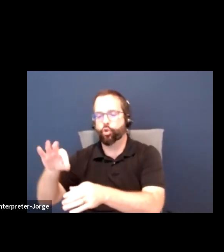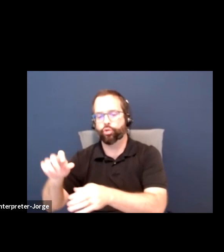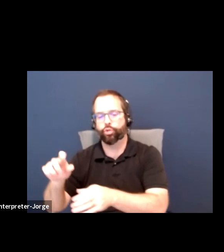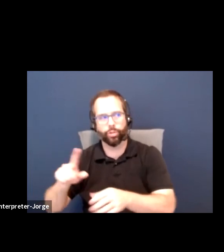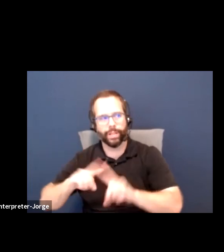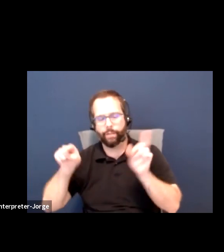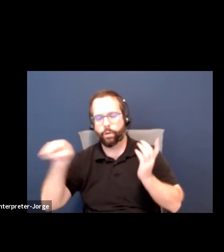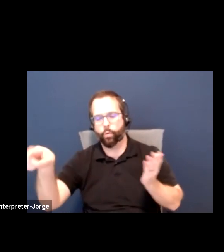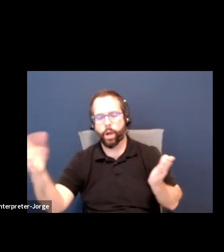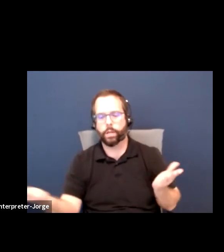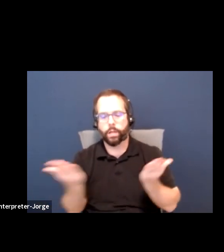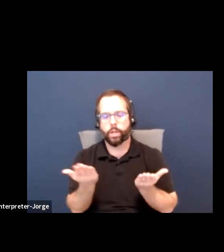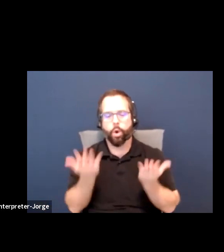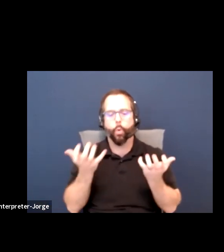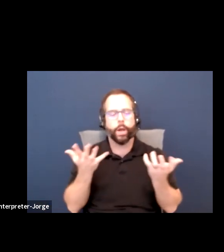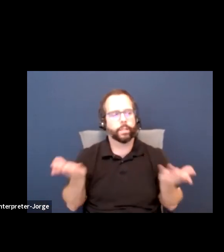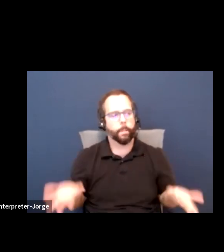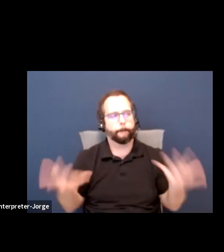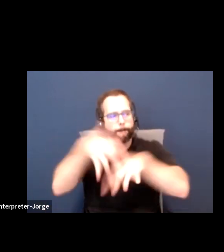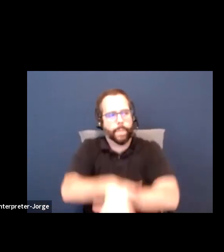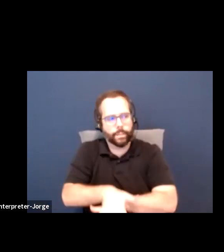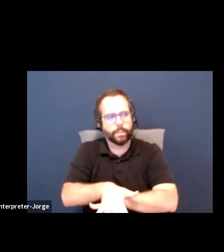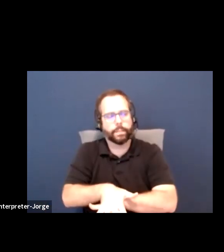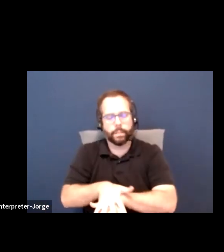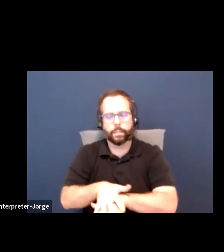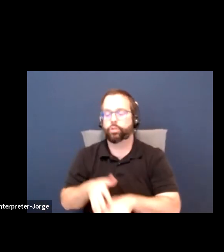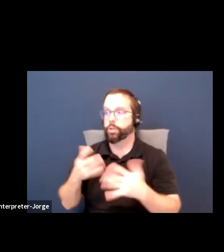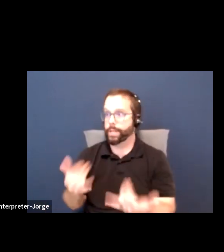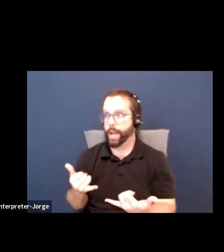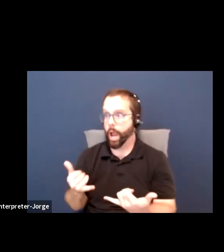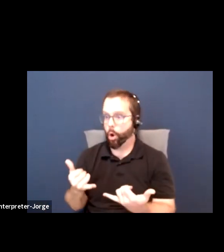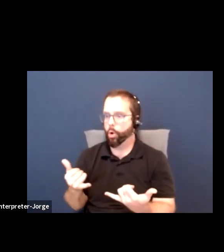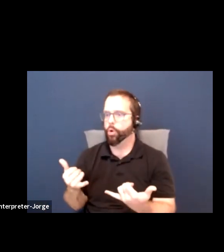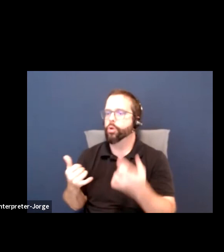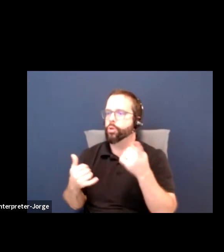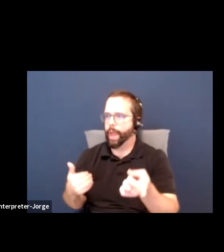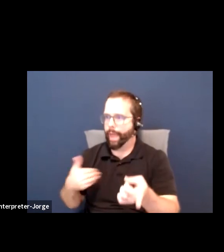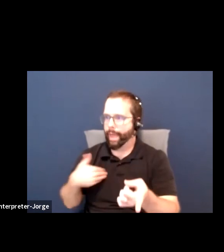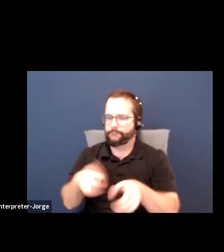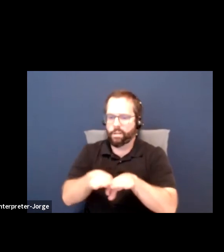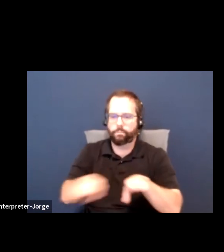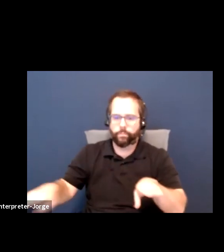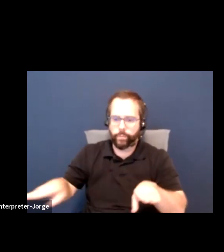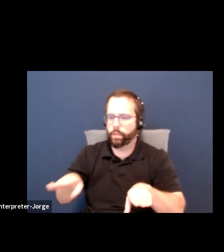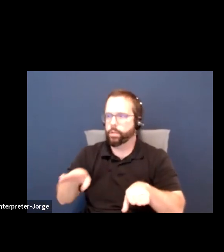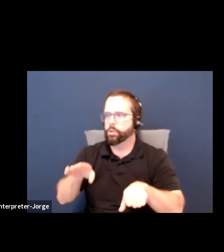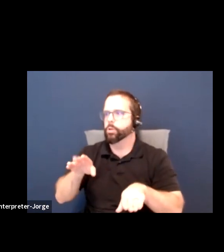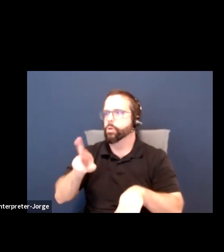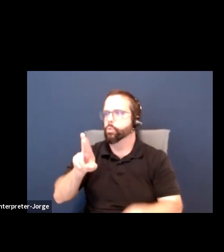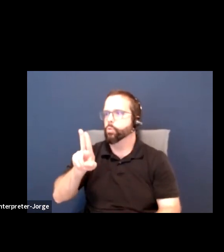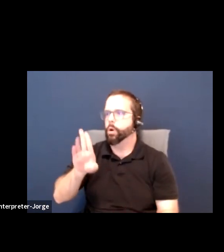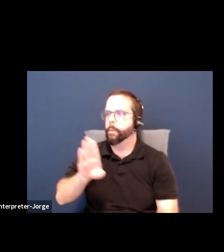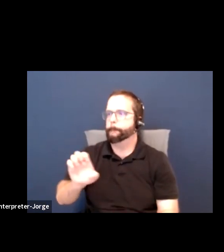to more of the structure and also provide a unitary rubber surface that will allow greater access on the ground.